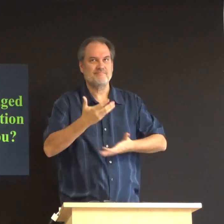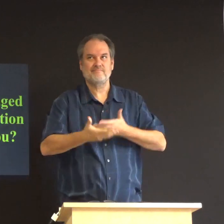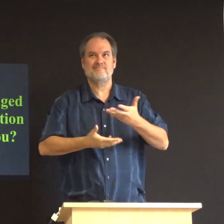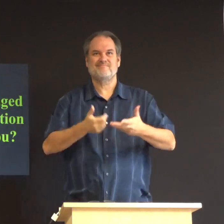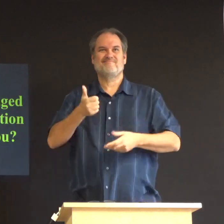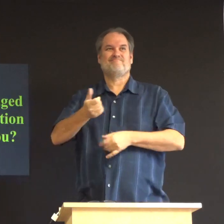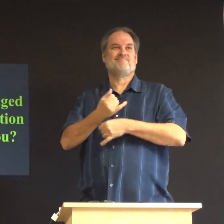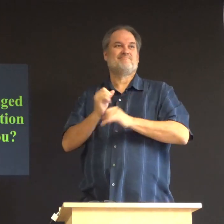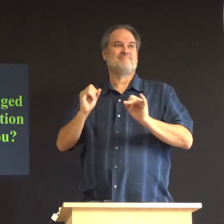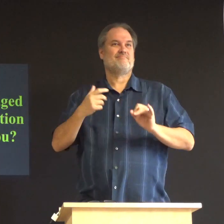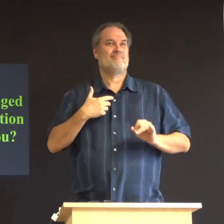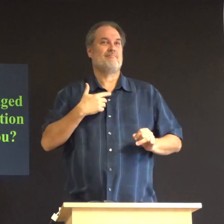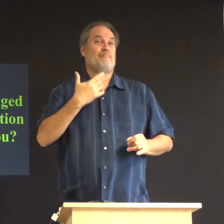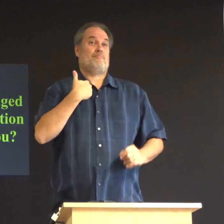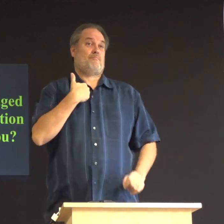doing.